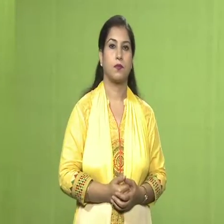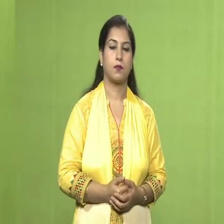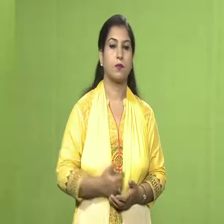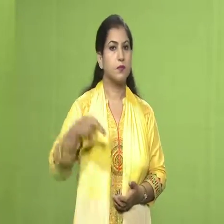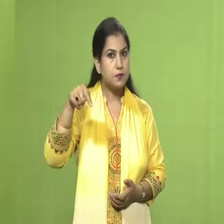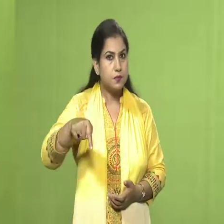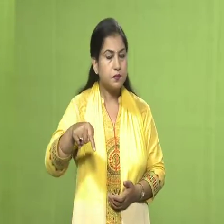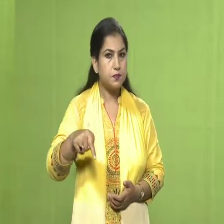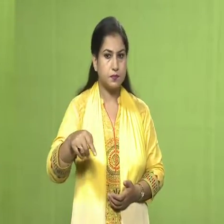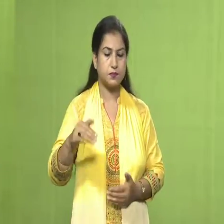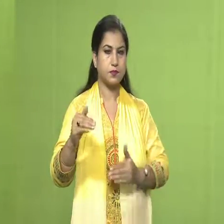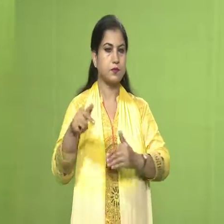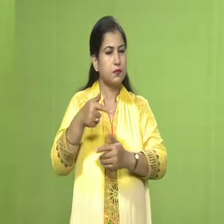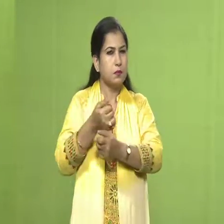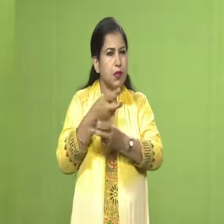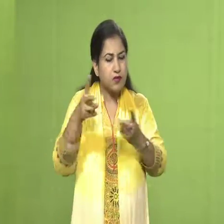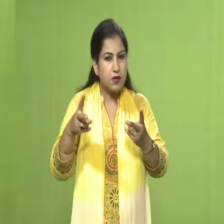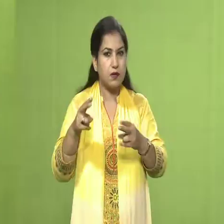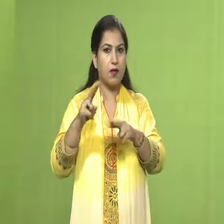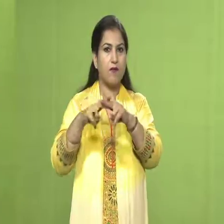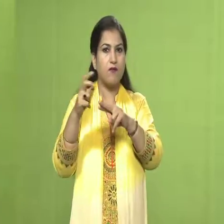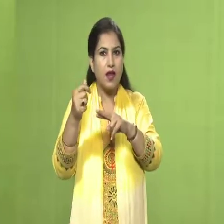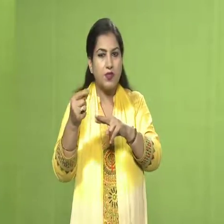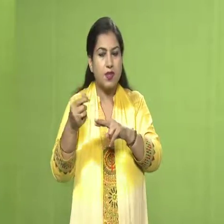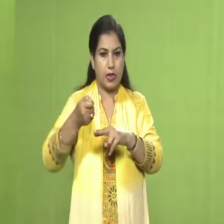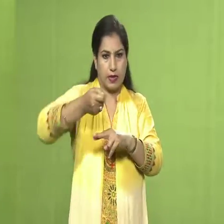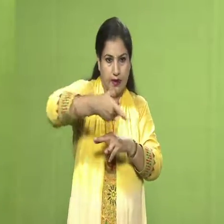they had to do many financial transactions.